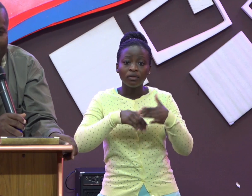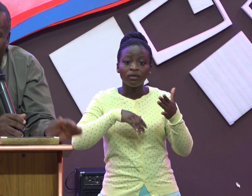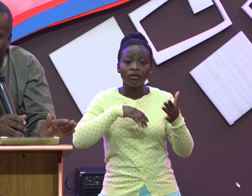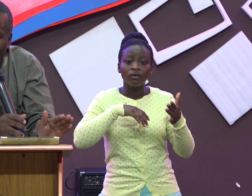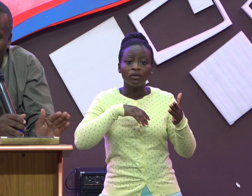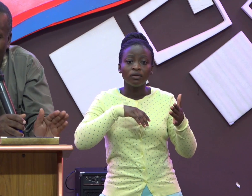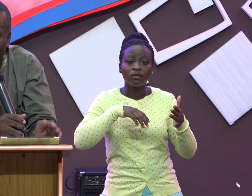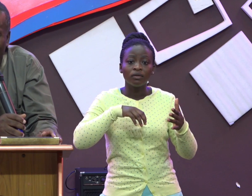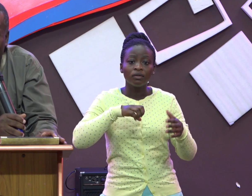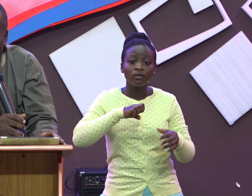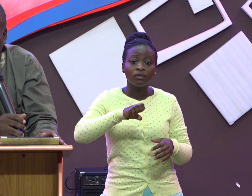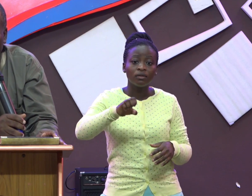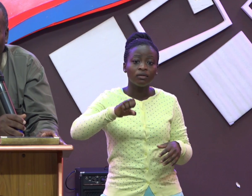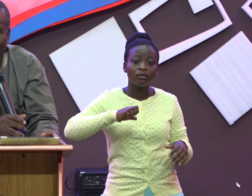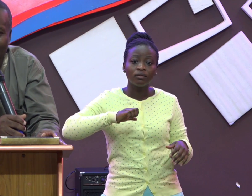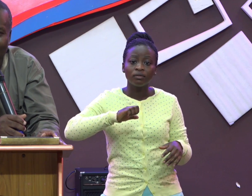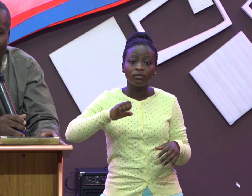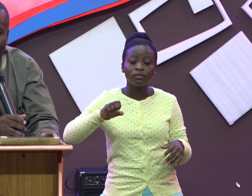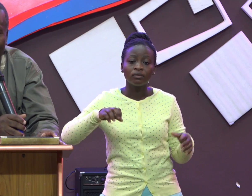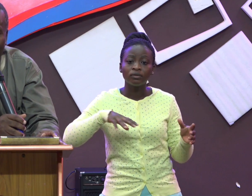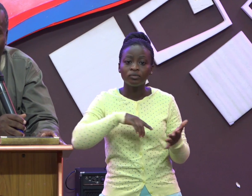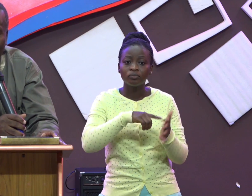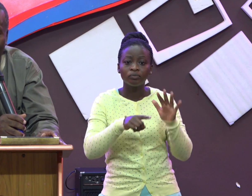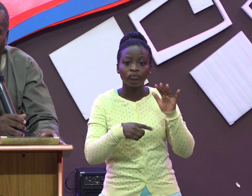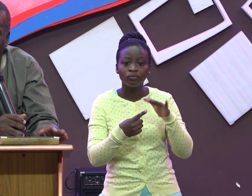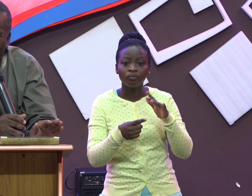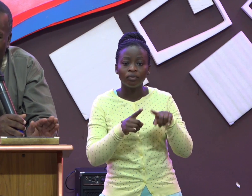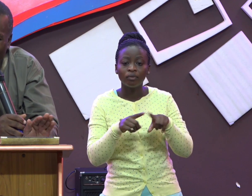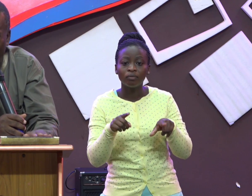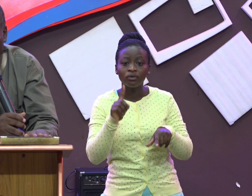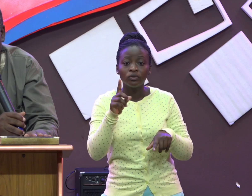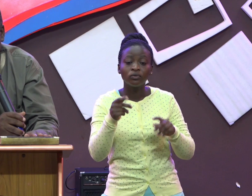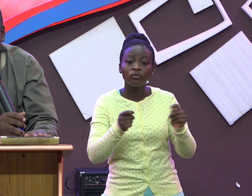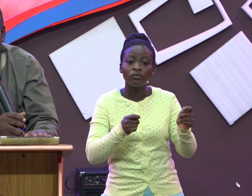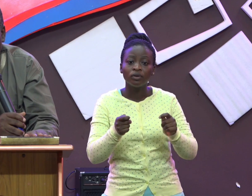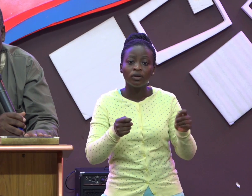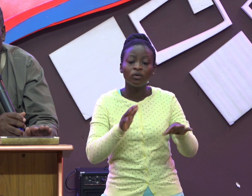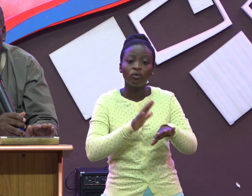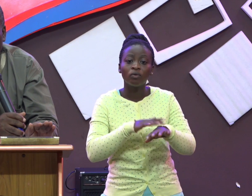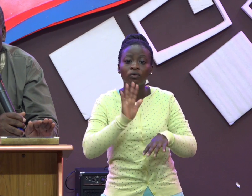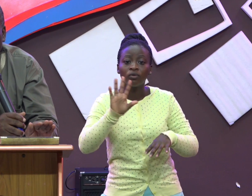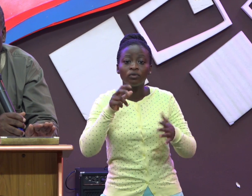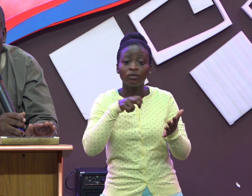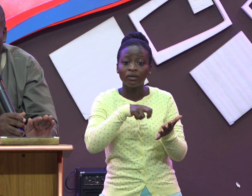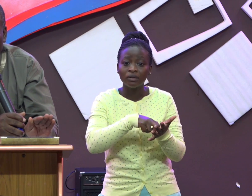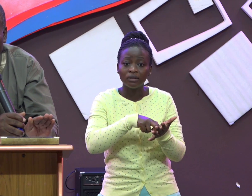reign when you're reigning on your knees, in your spirit,